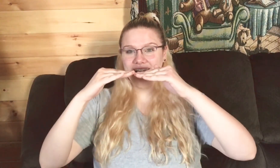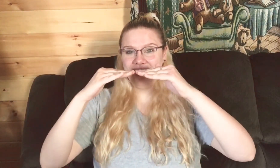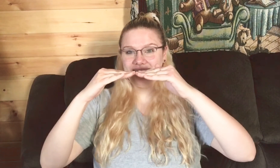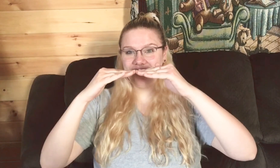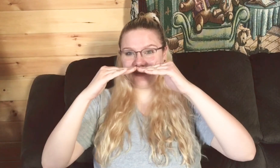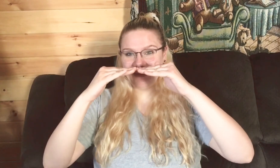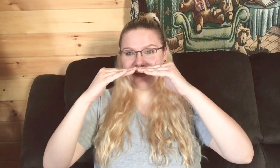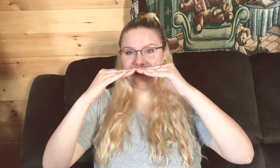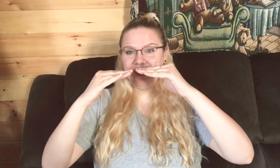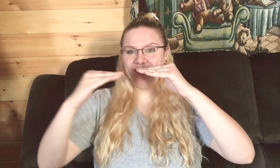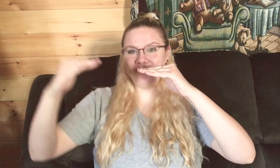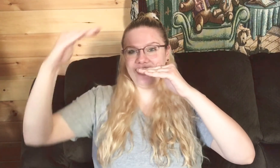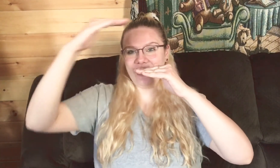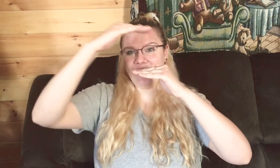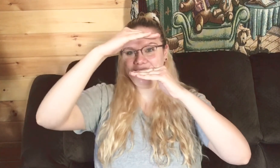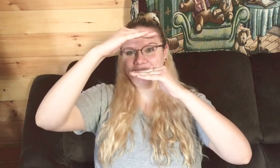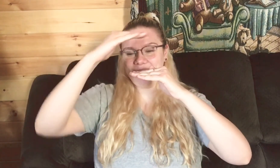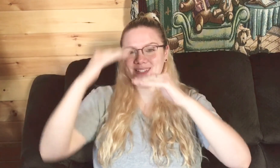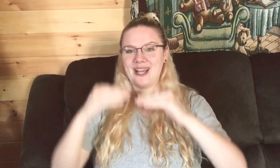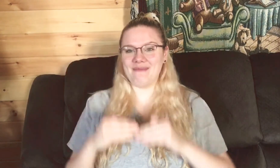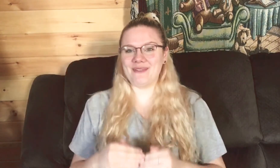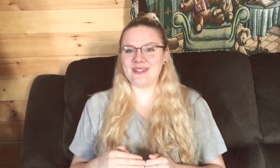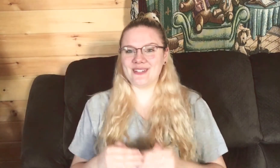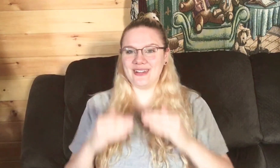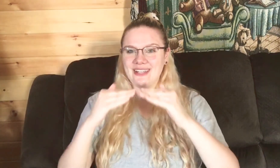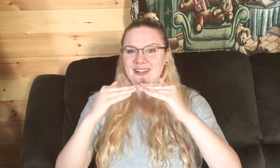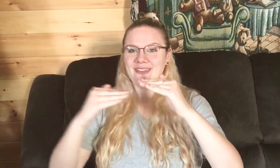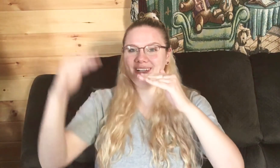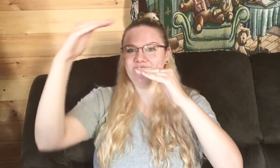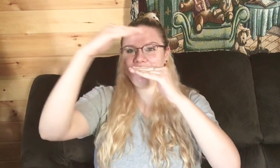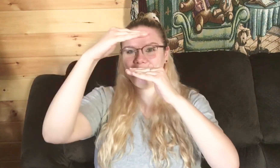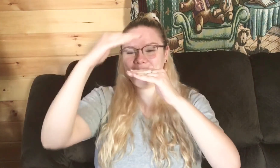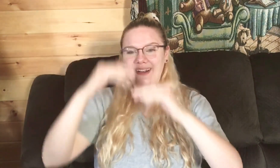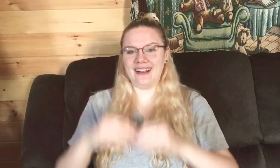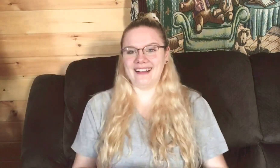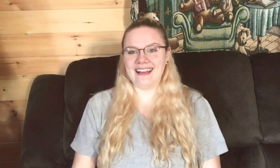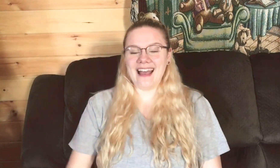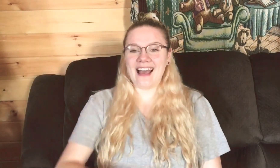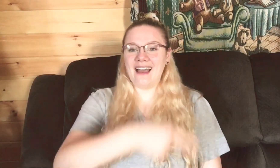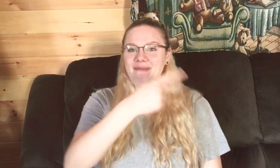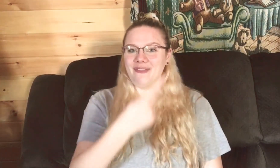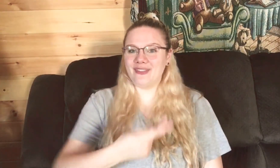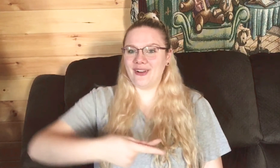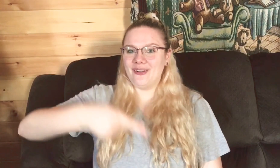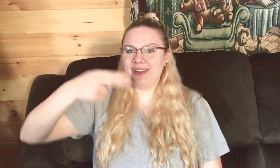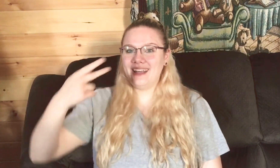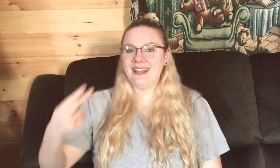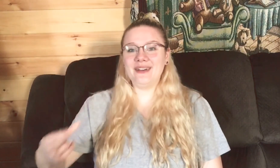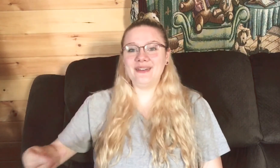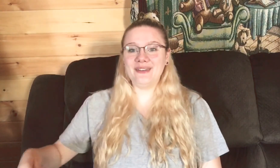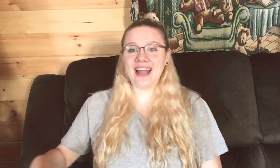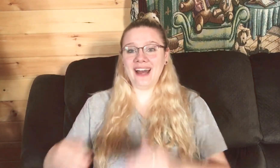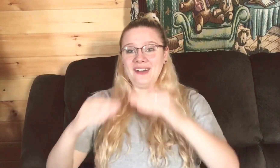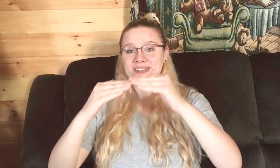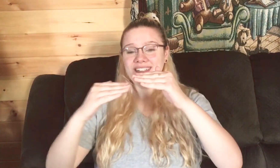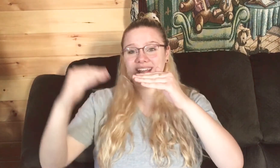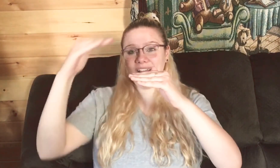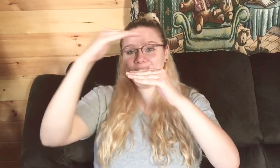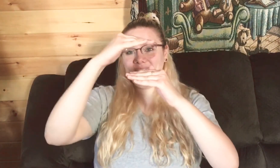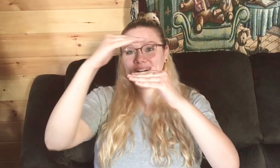hands are going to be here. One hand comes up, showing that you're going over. I'm floating around,